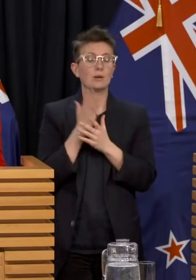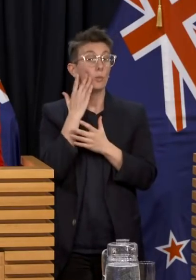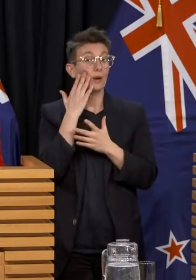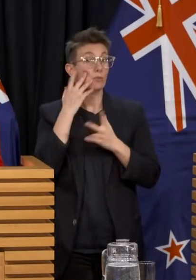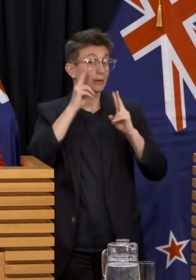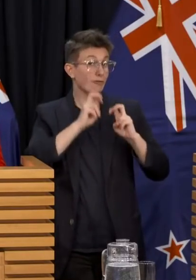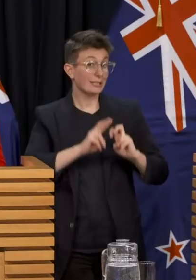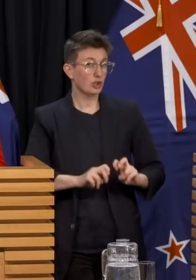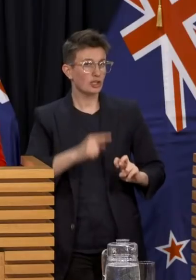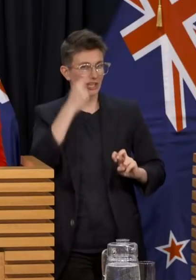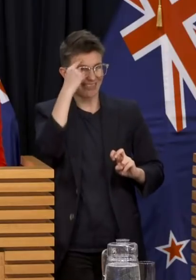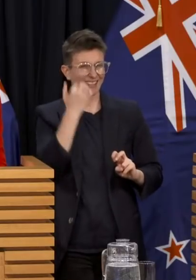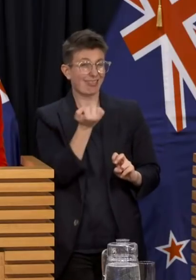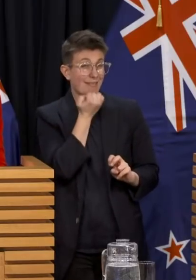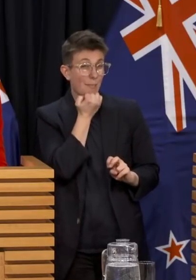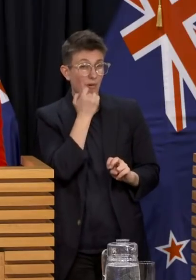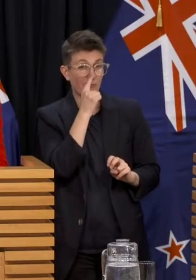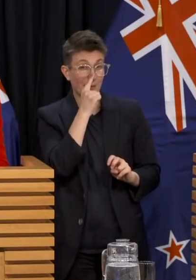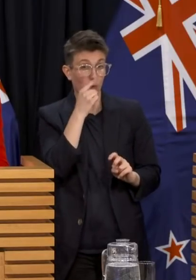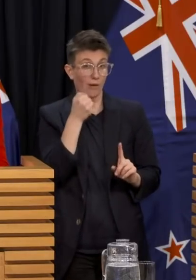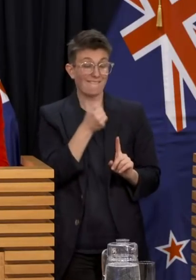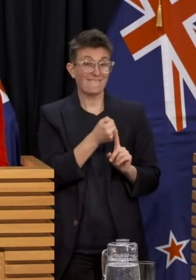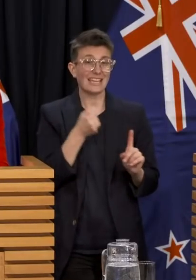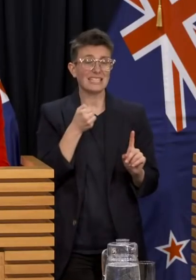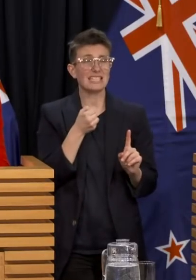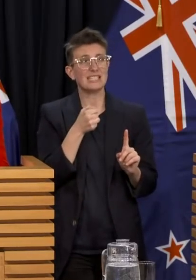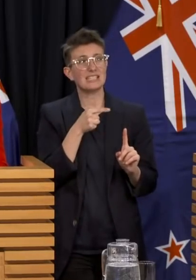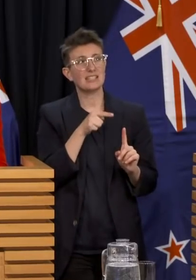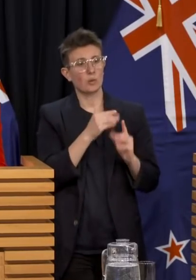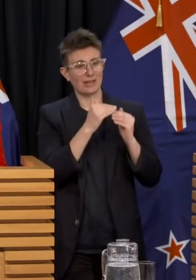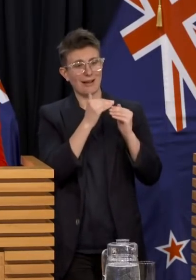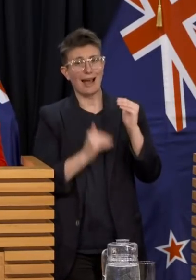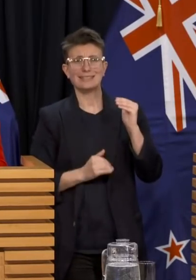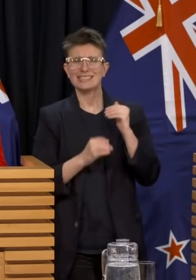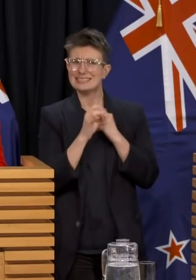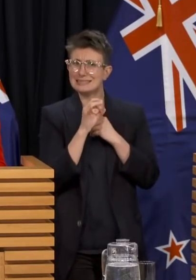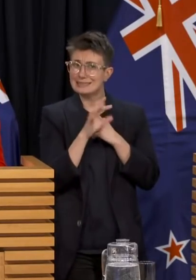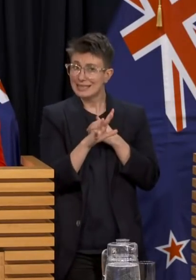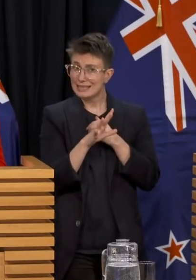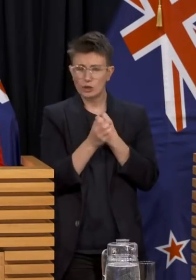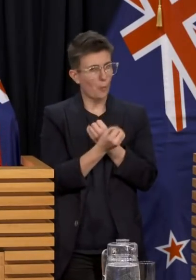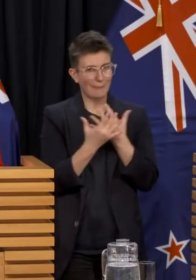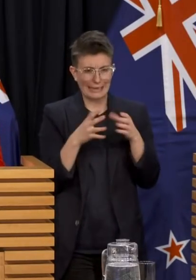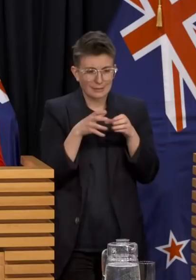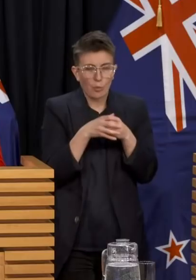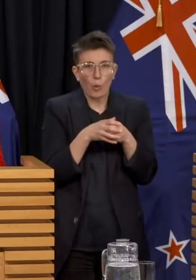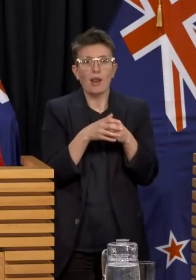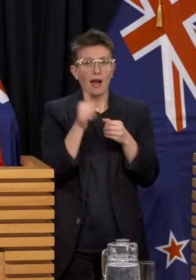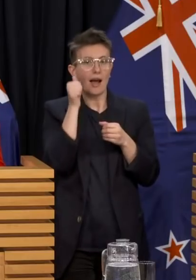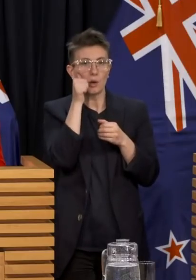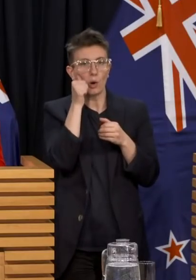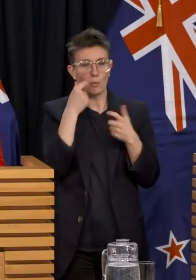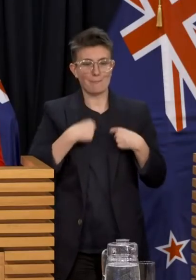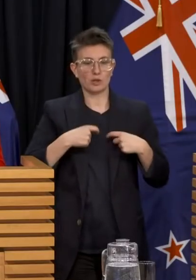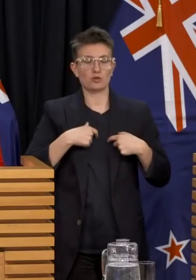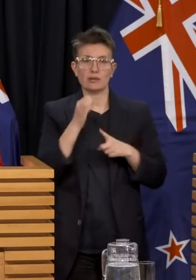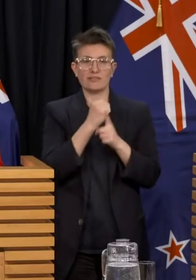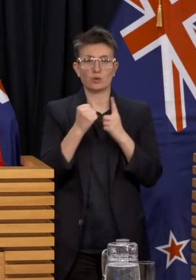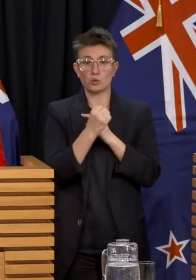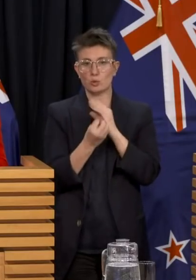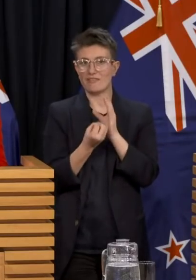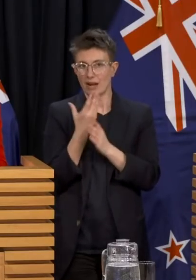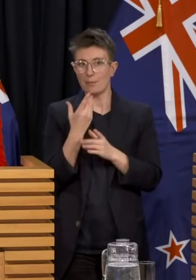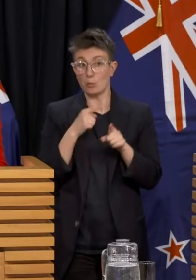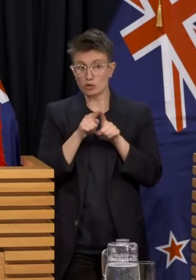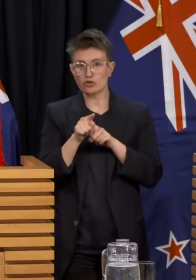less than 10. And in those cases, it was after a lot of work had been done by MSD to try and get support for families. Now,